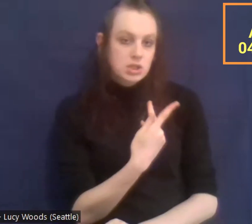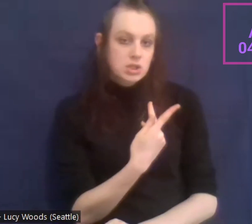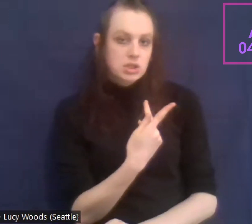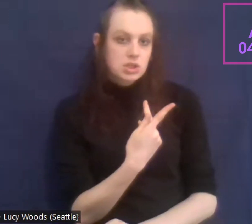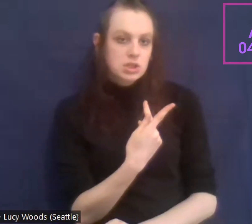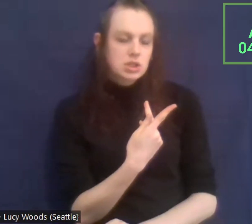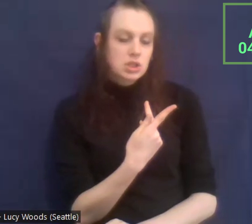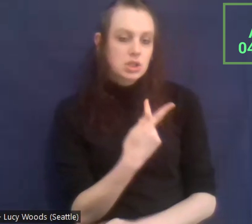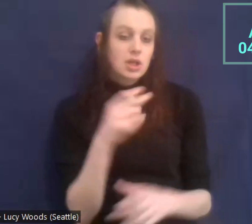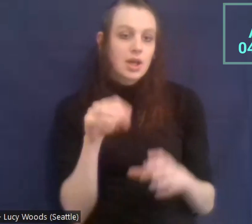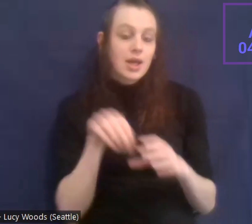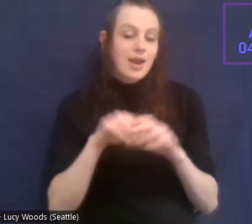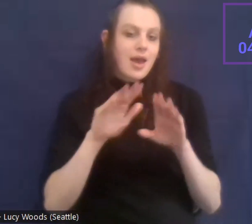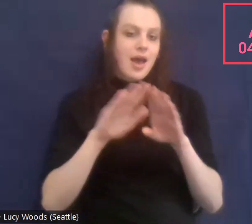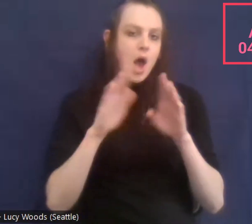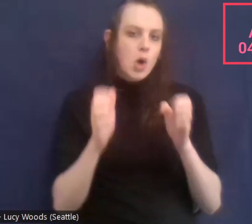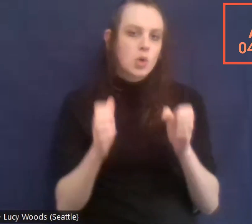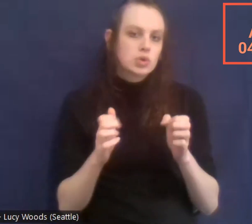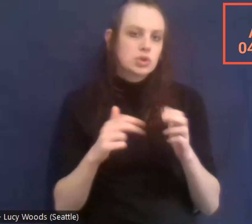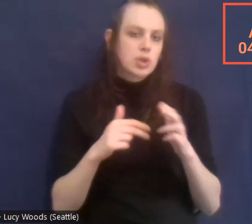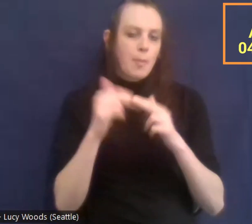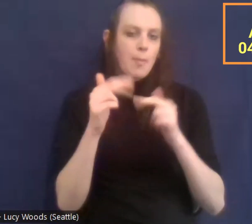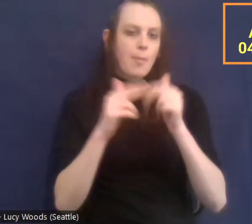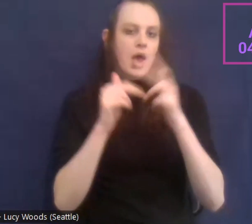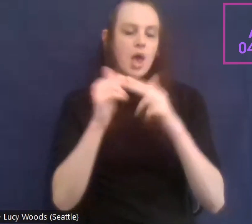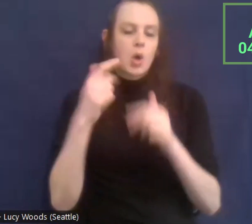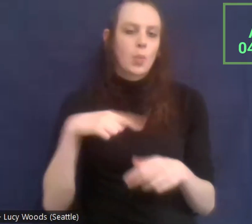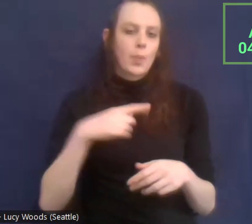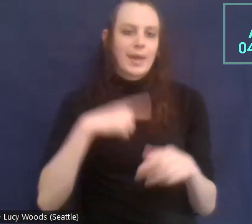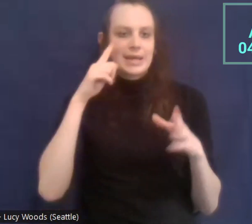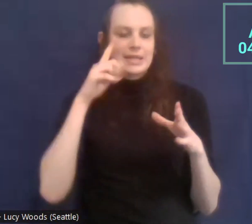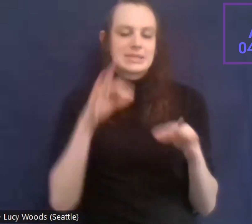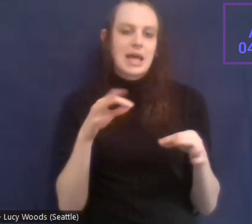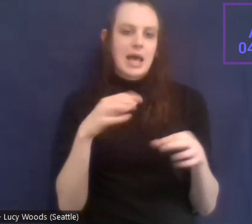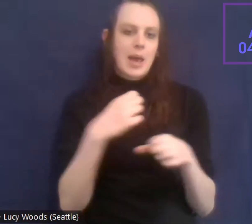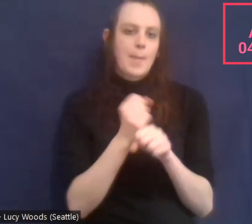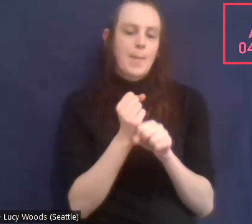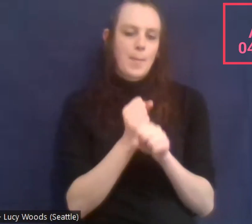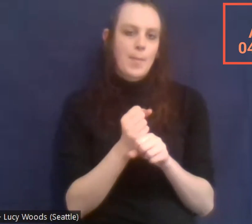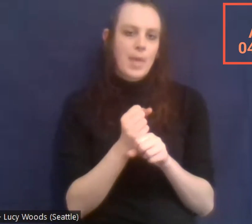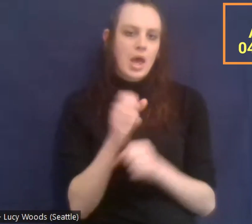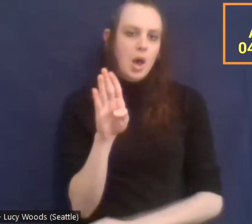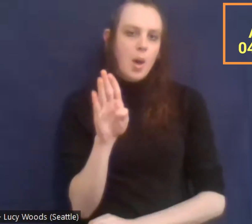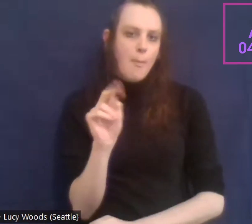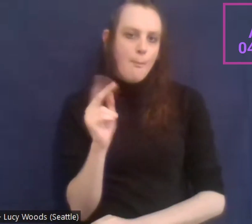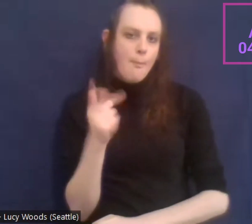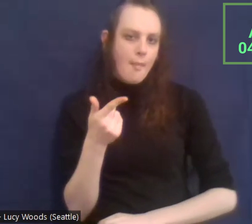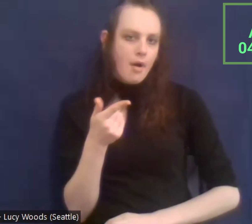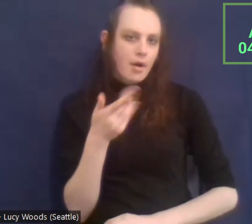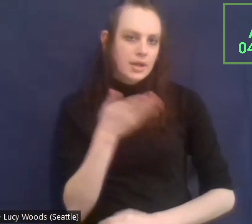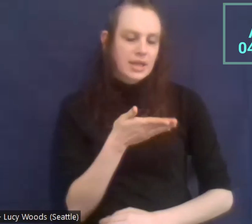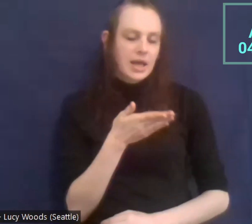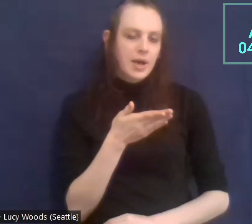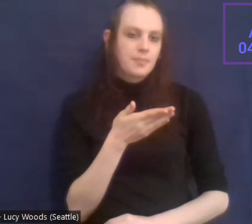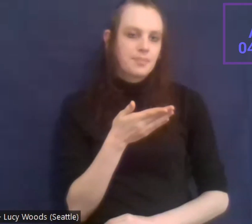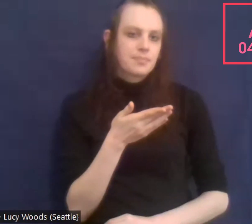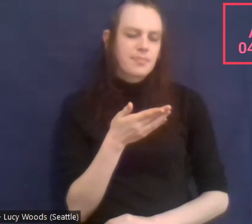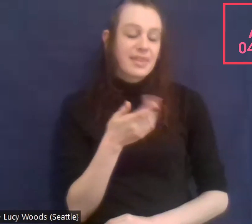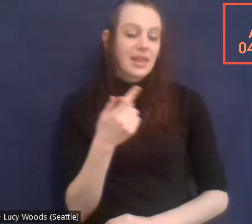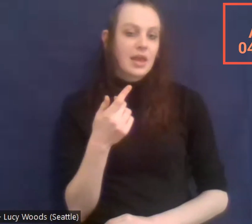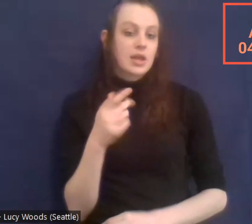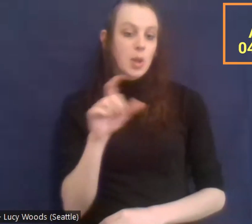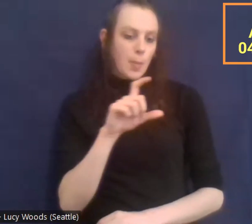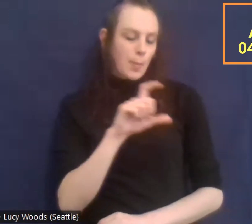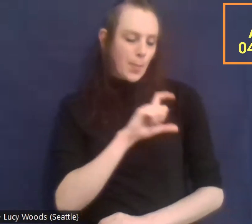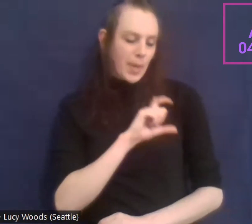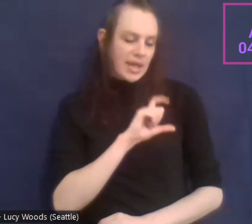house that was being built. We decided to make snow bongs in there, and we got woken up by the police. And now